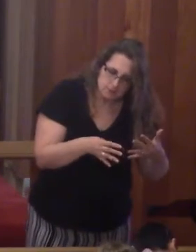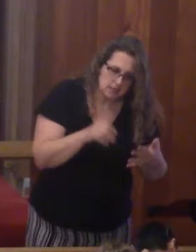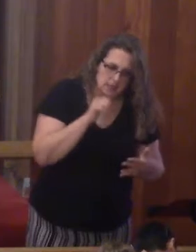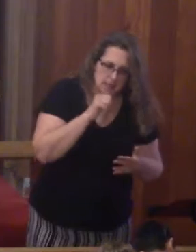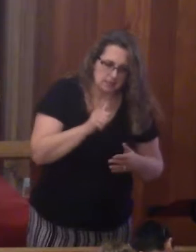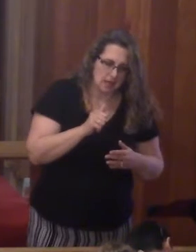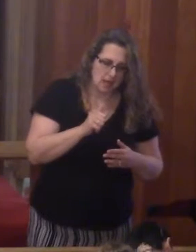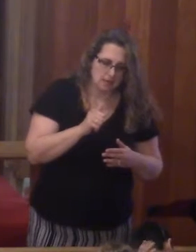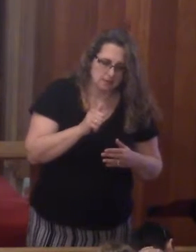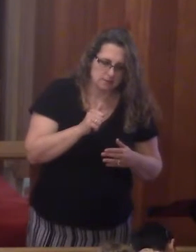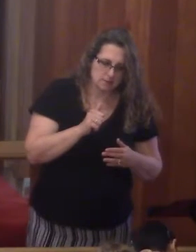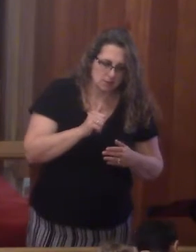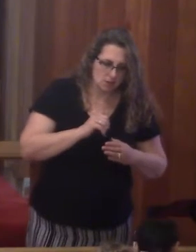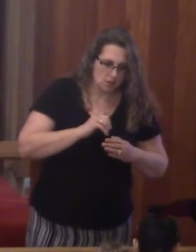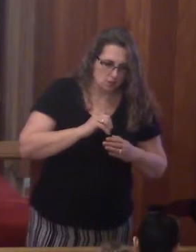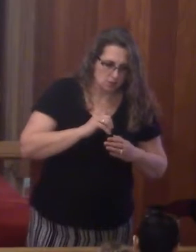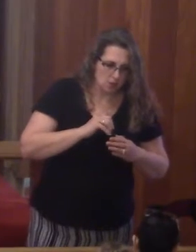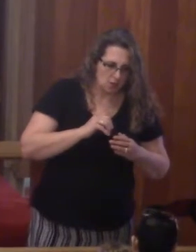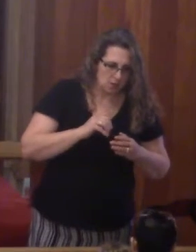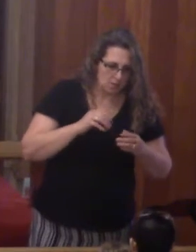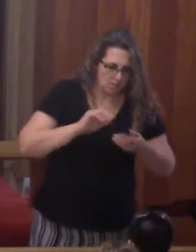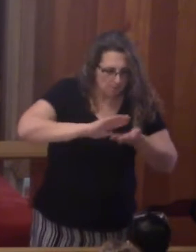with our life.